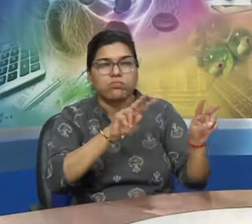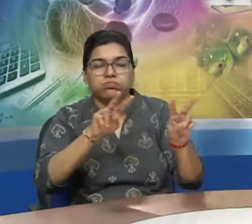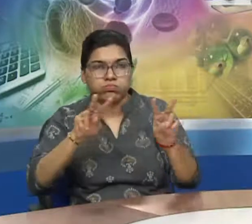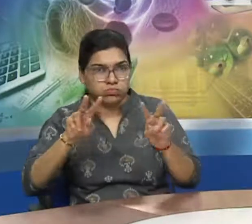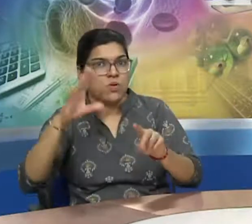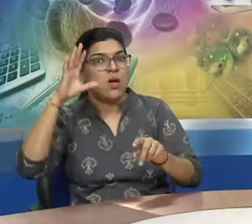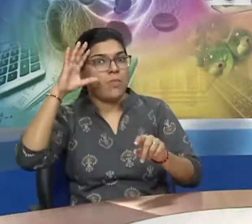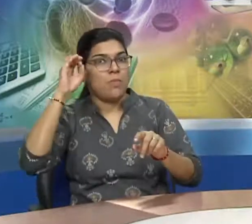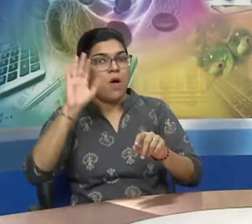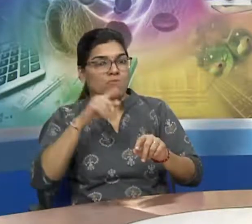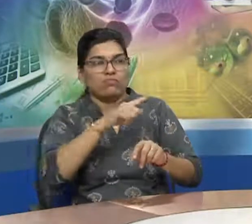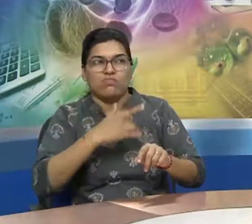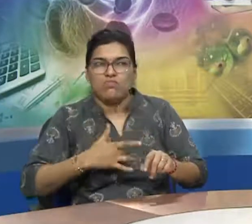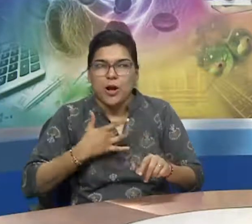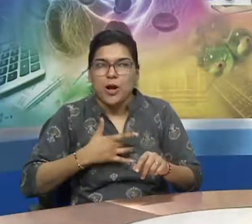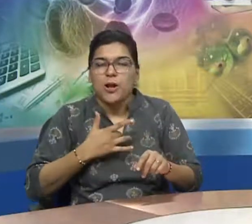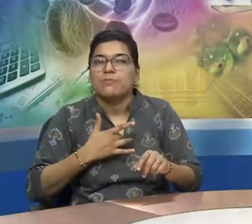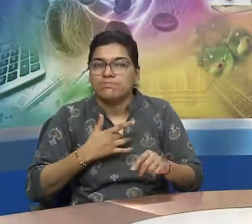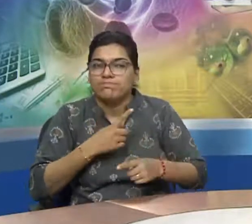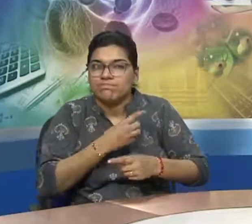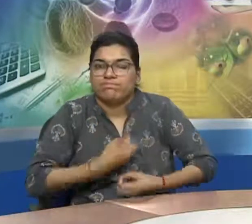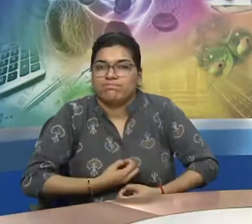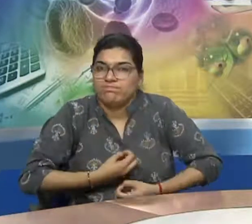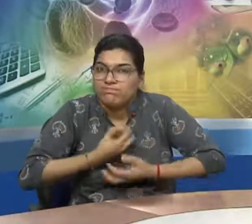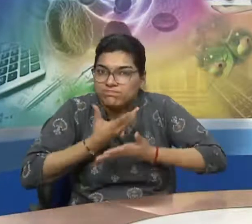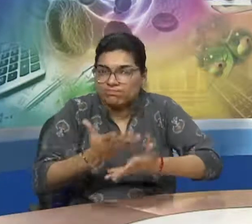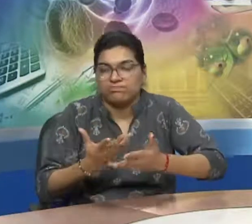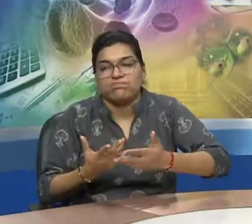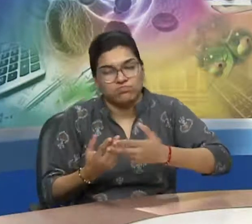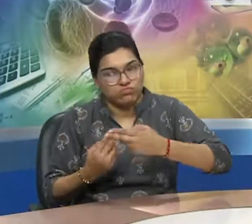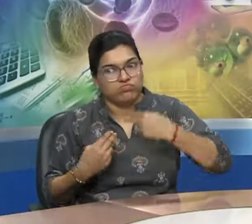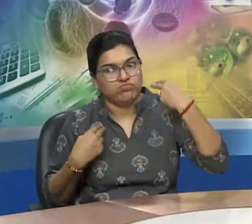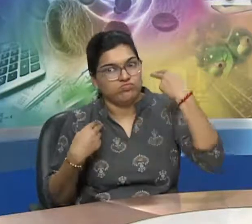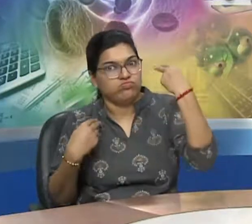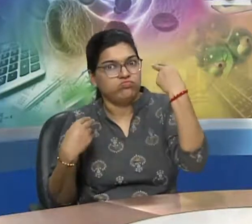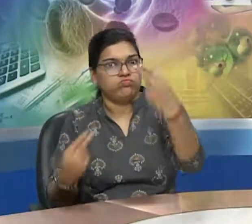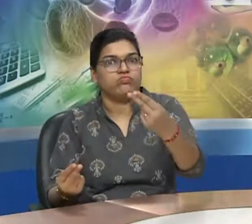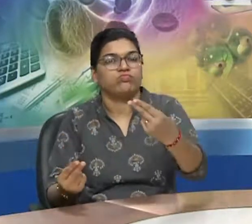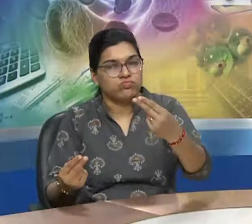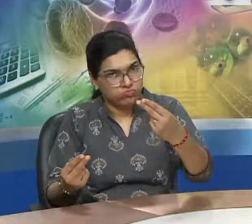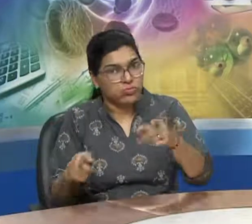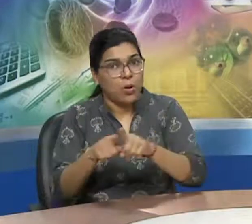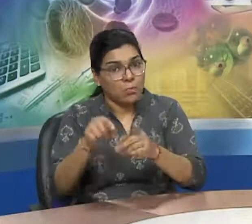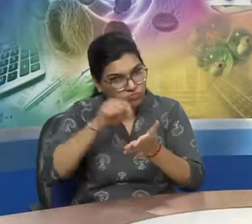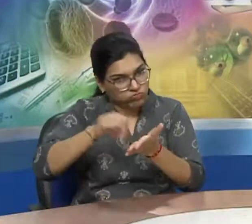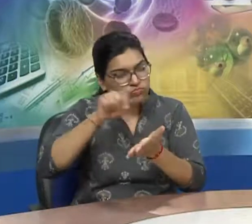a time when people had true feelings for one another.